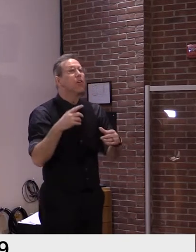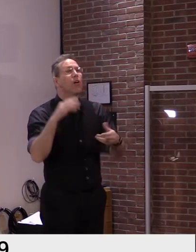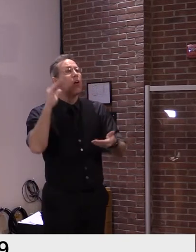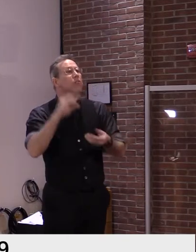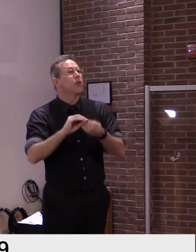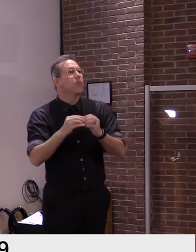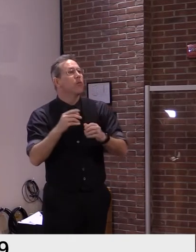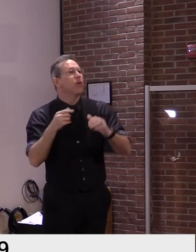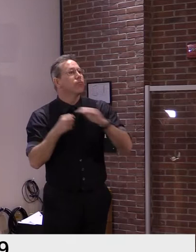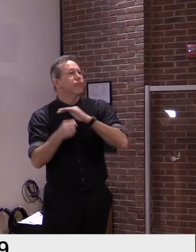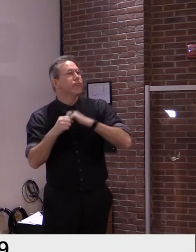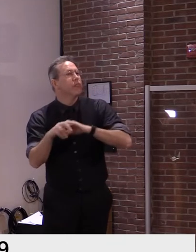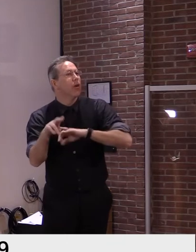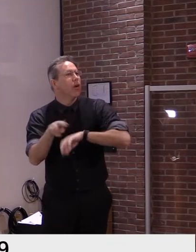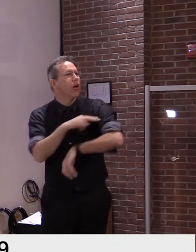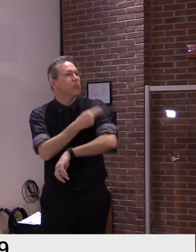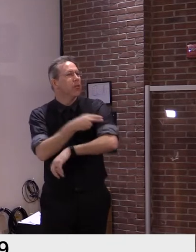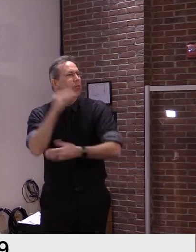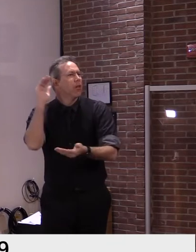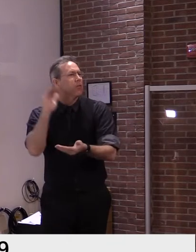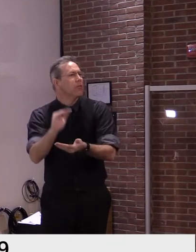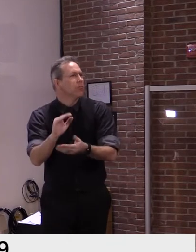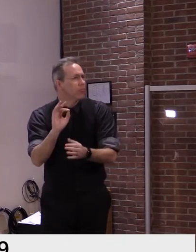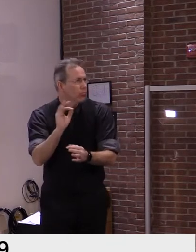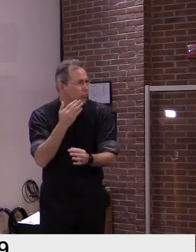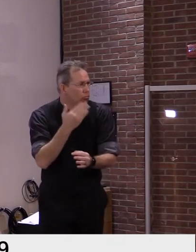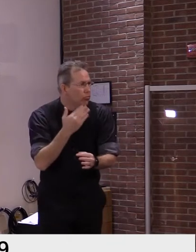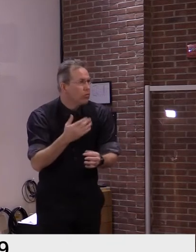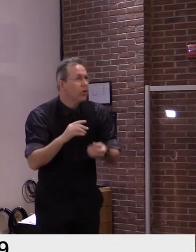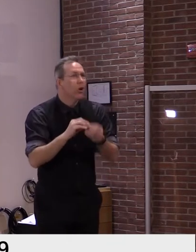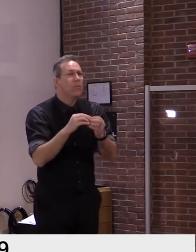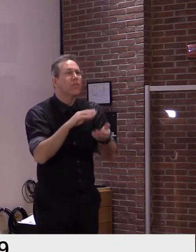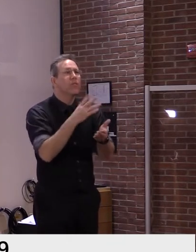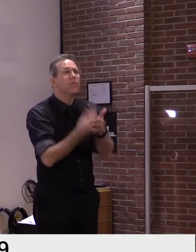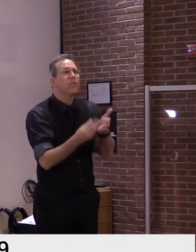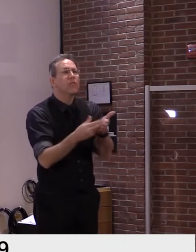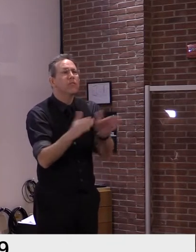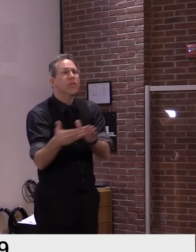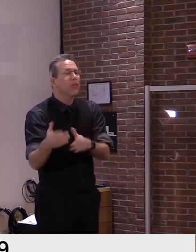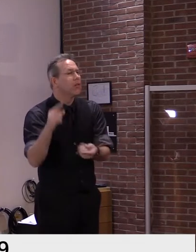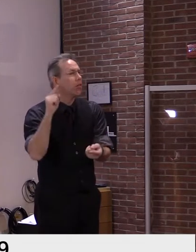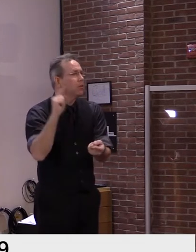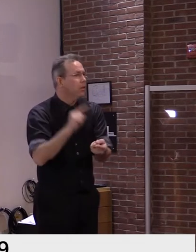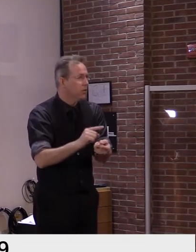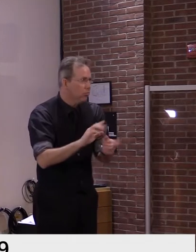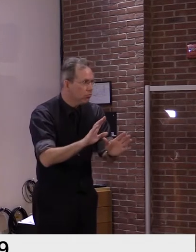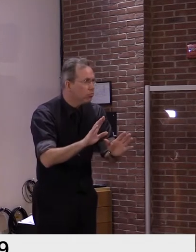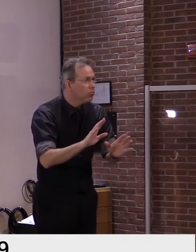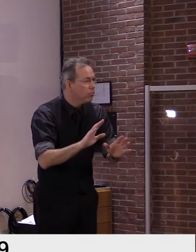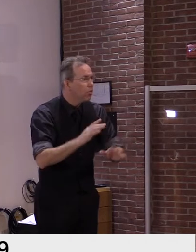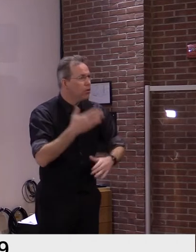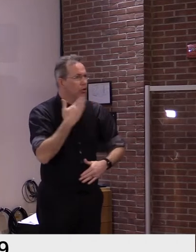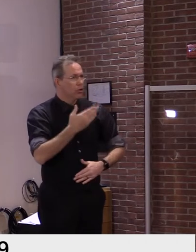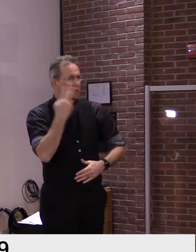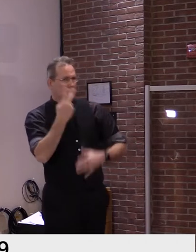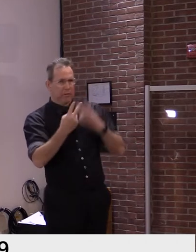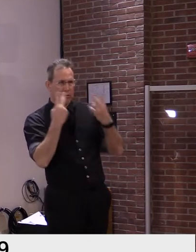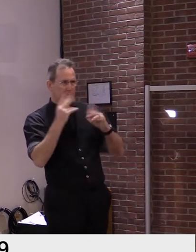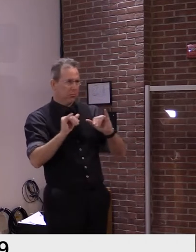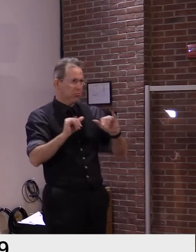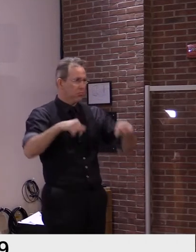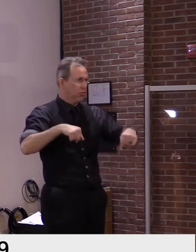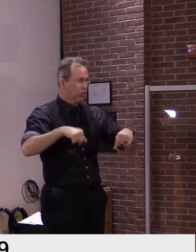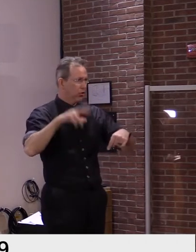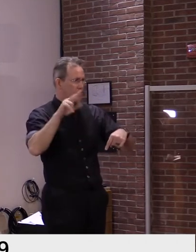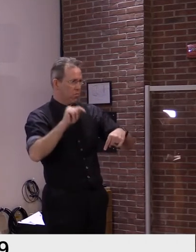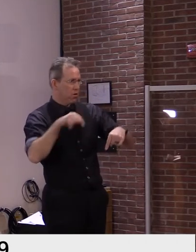previous 2 months. There are still many reasons for optimism when we look at our own data, but as we've heard